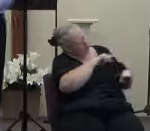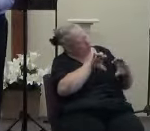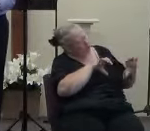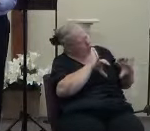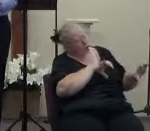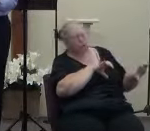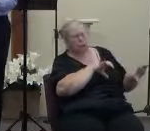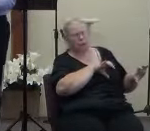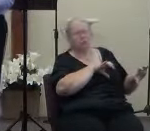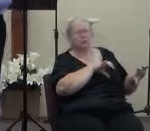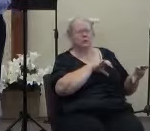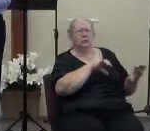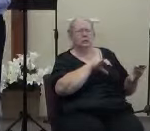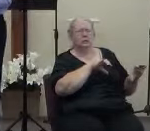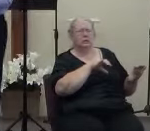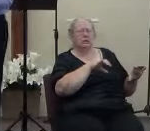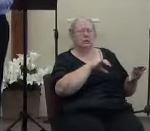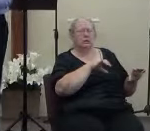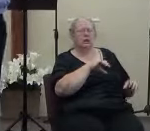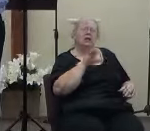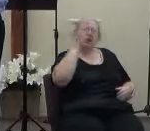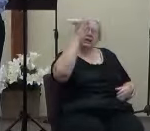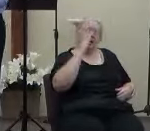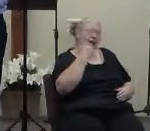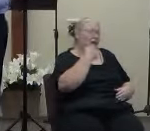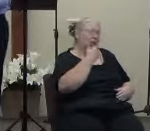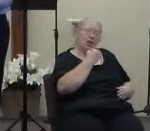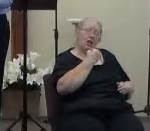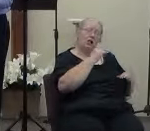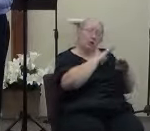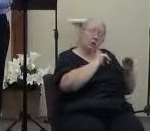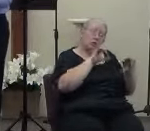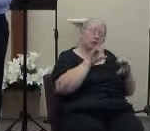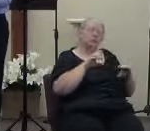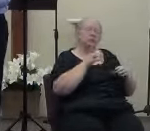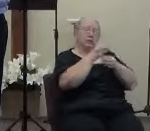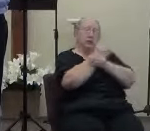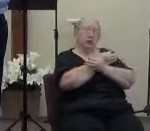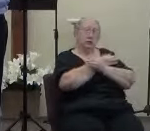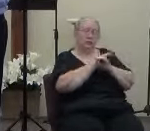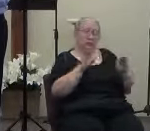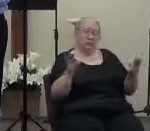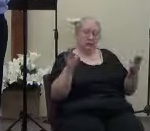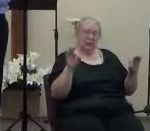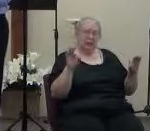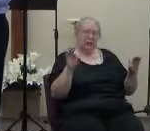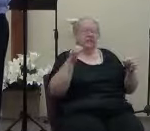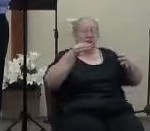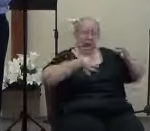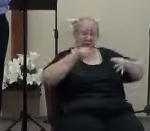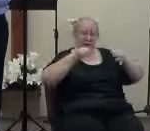Here's what he's called them to do. To loose the chains of injustice and untie the cords of the